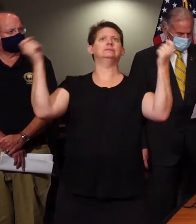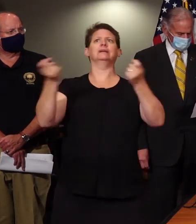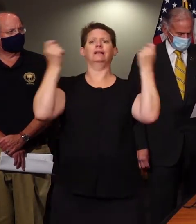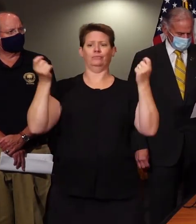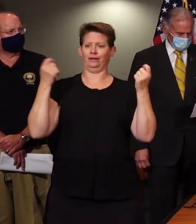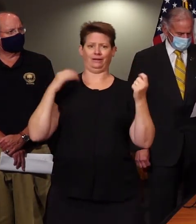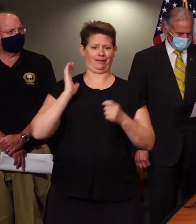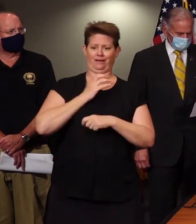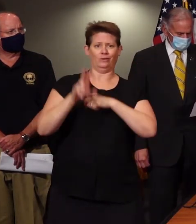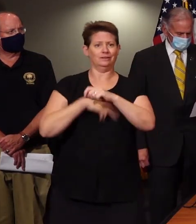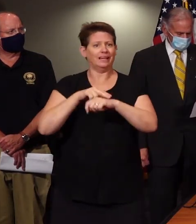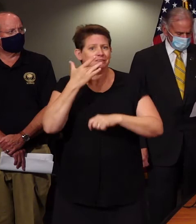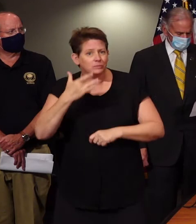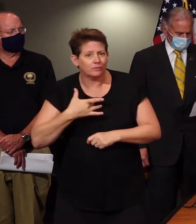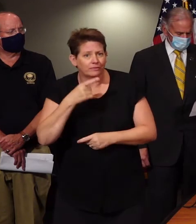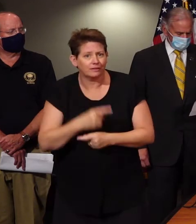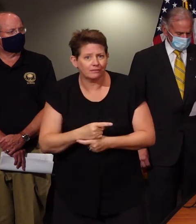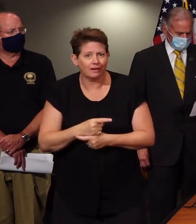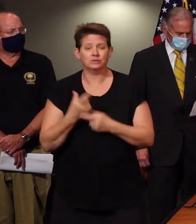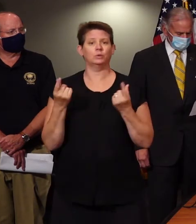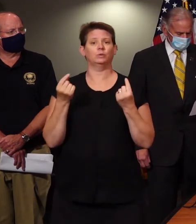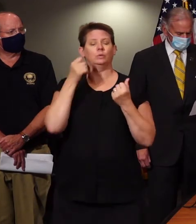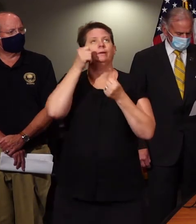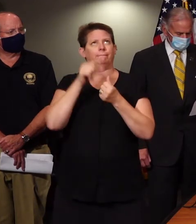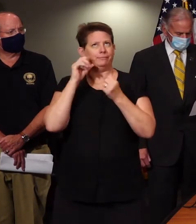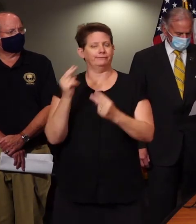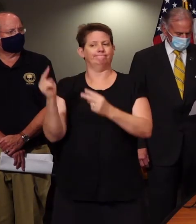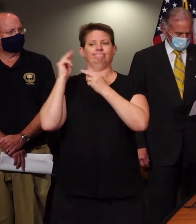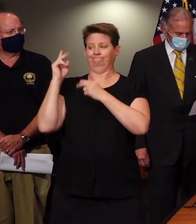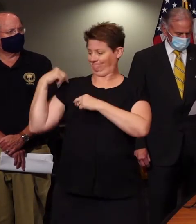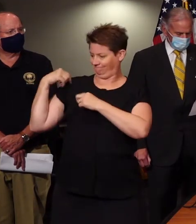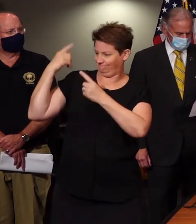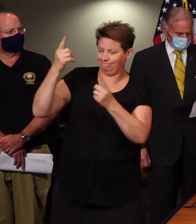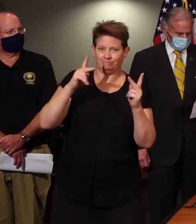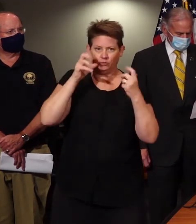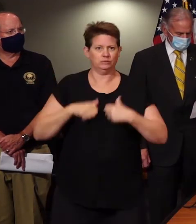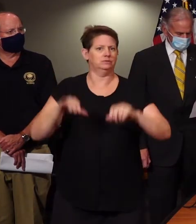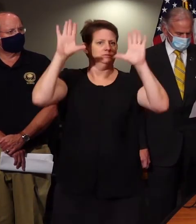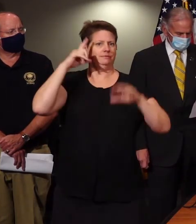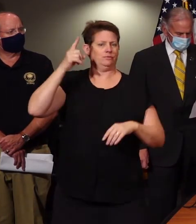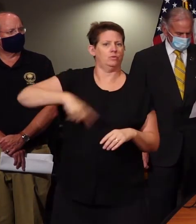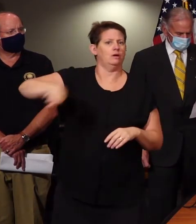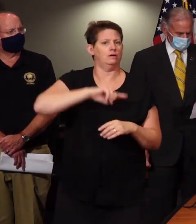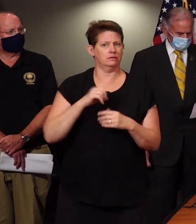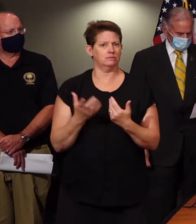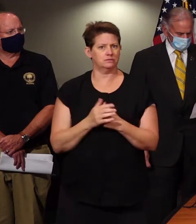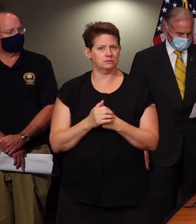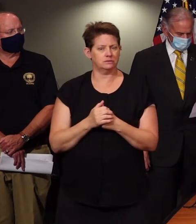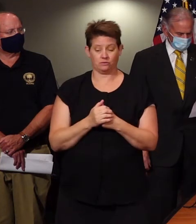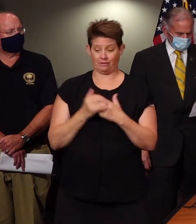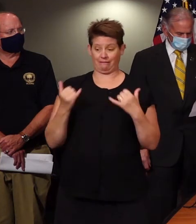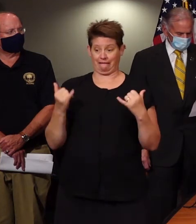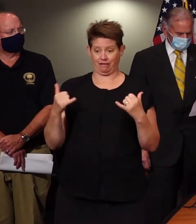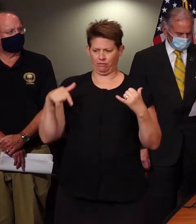all of those who have sacrificed before us. And in a way, this pandemic is challenging each of us to consider our duty to